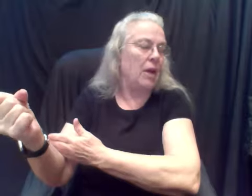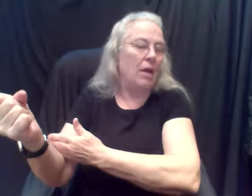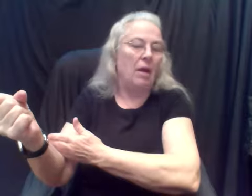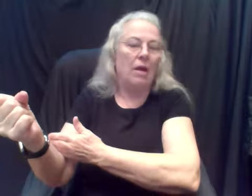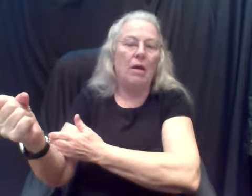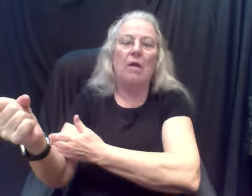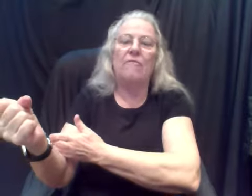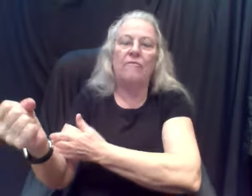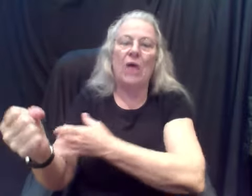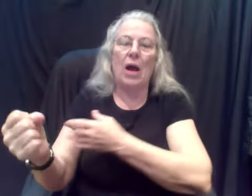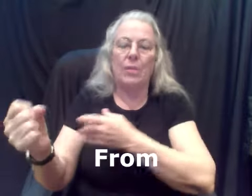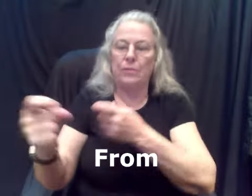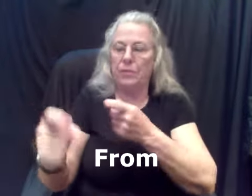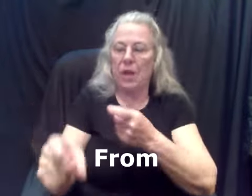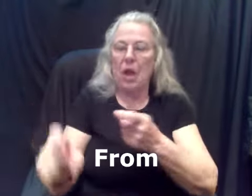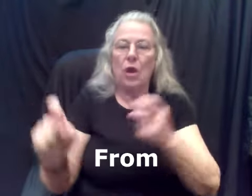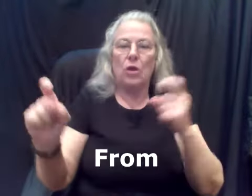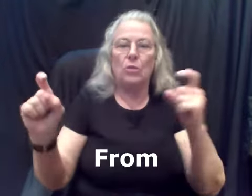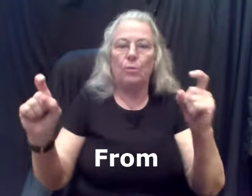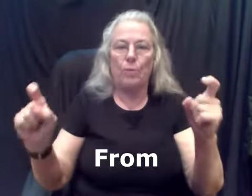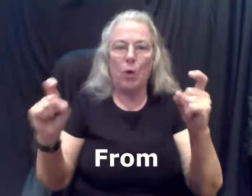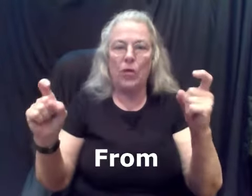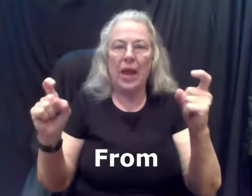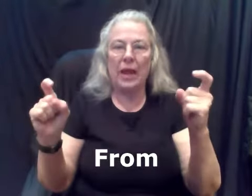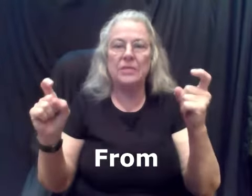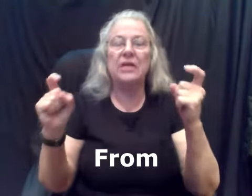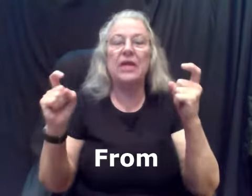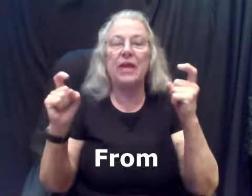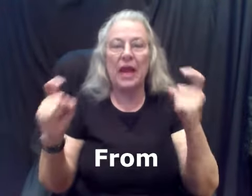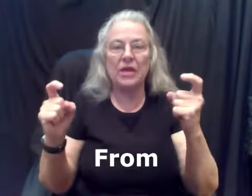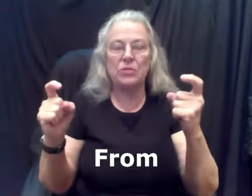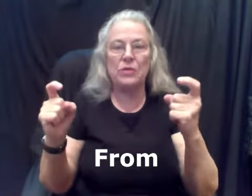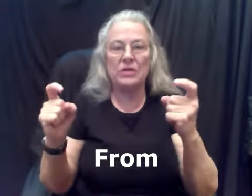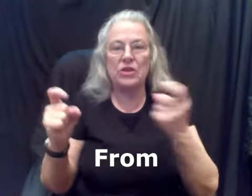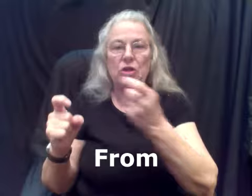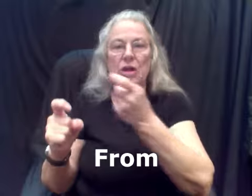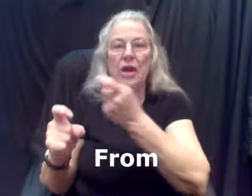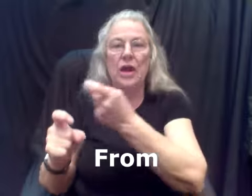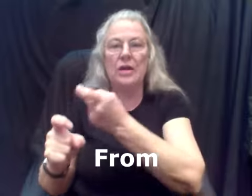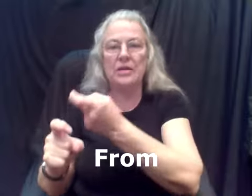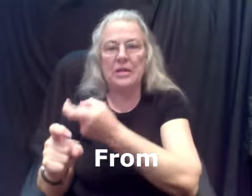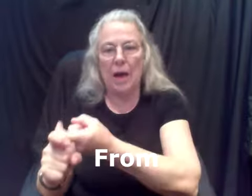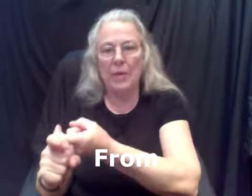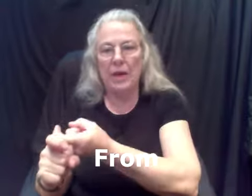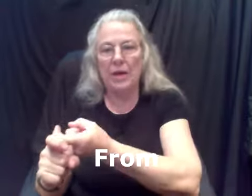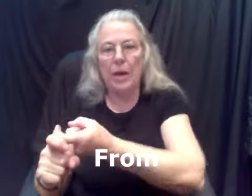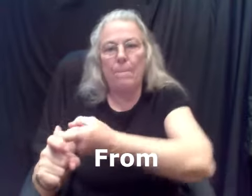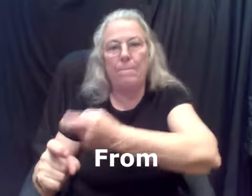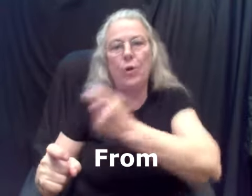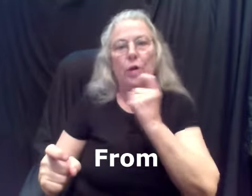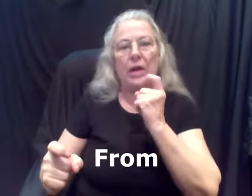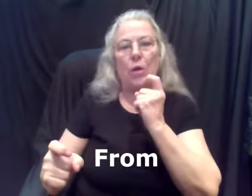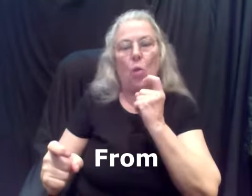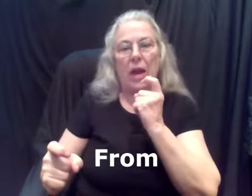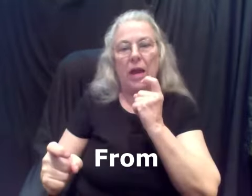From. Both hands in the X position, dominant pulling away from